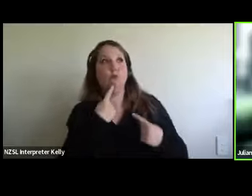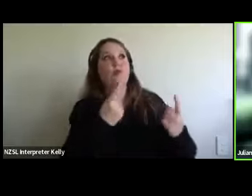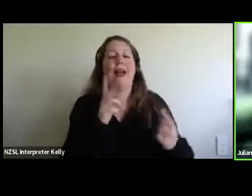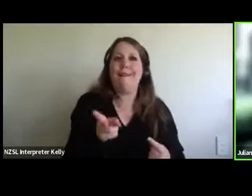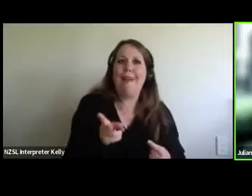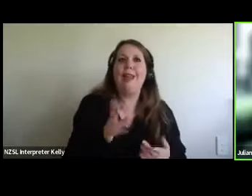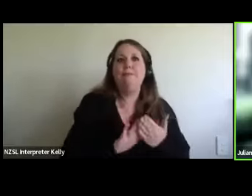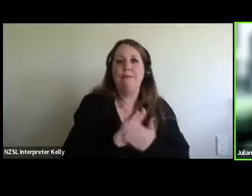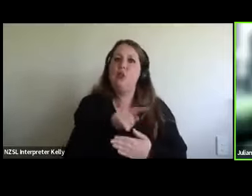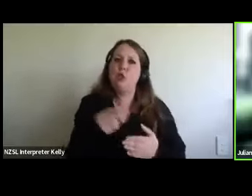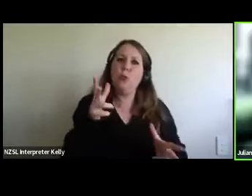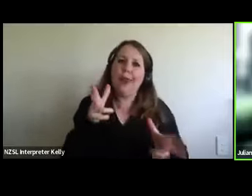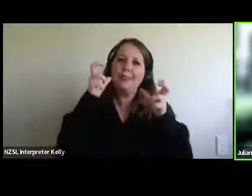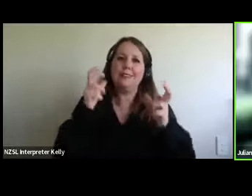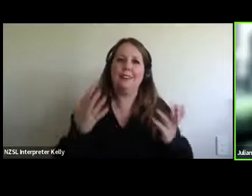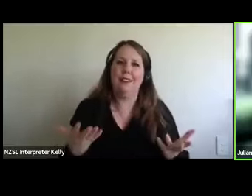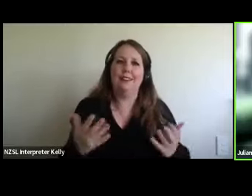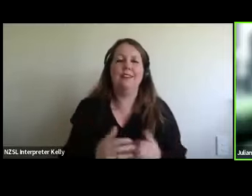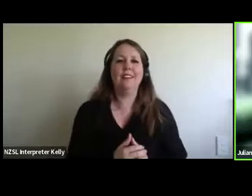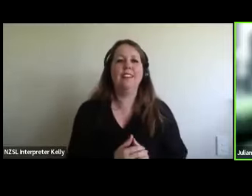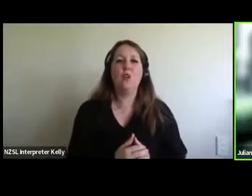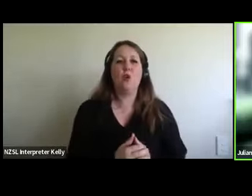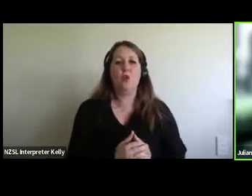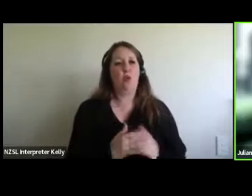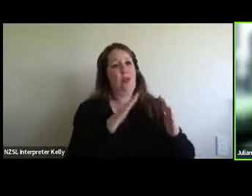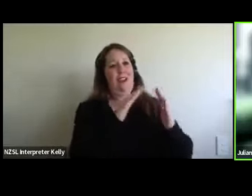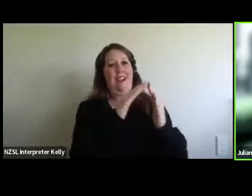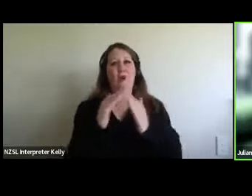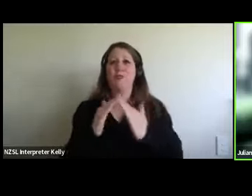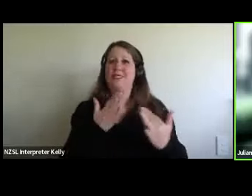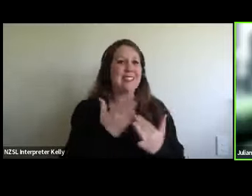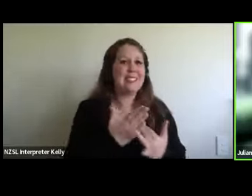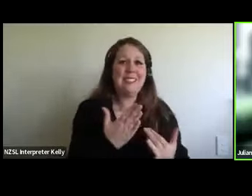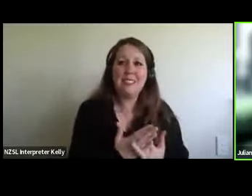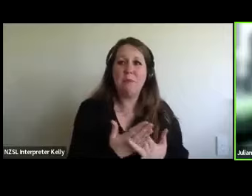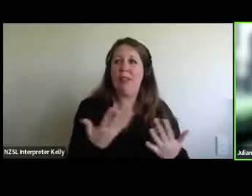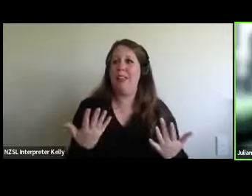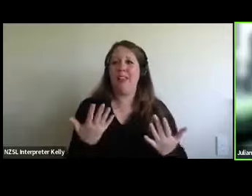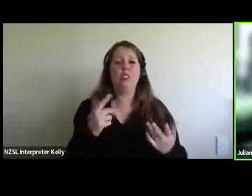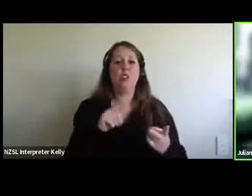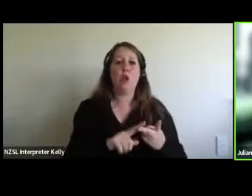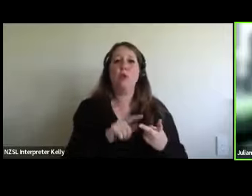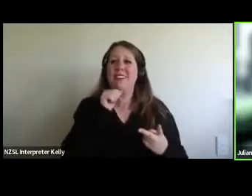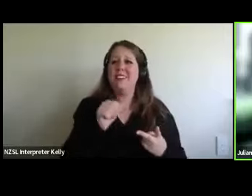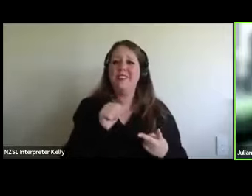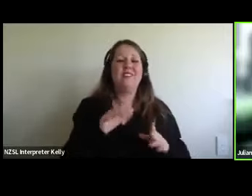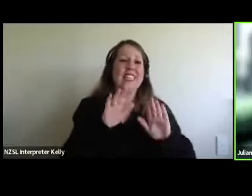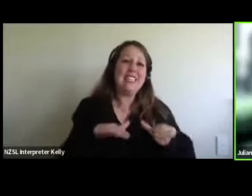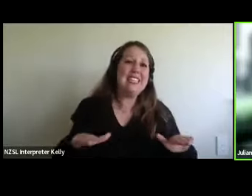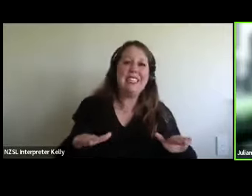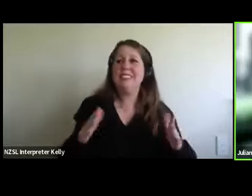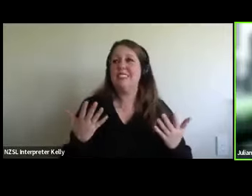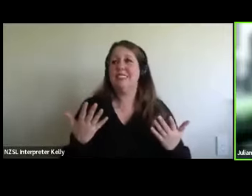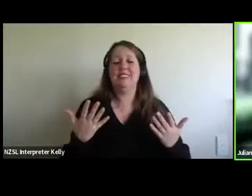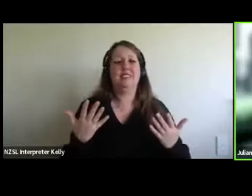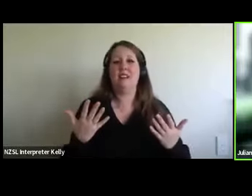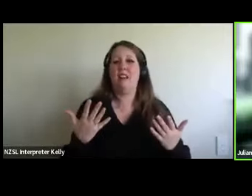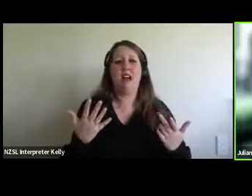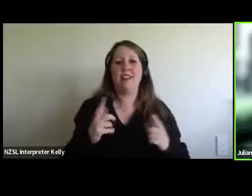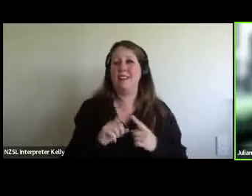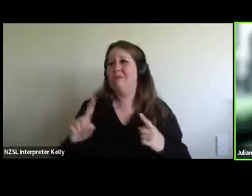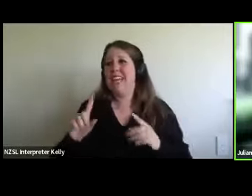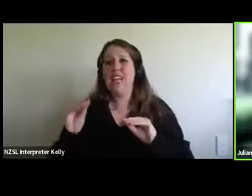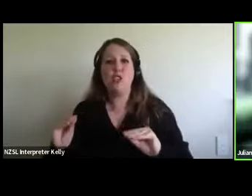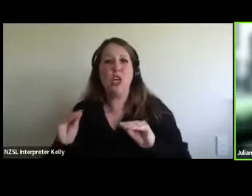kids don't have access to inclusive education, that every day that someone that uses a wheelchair, you have to do always a massive